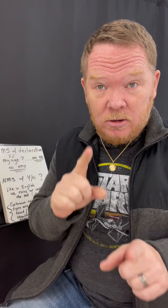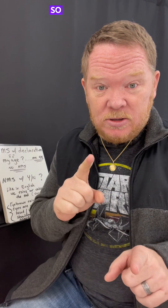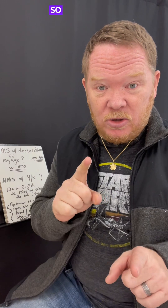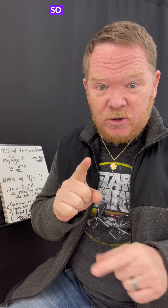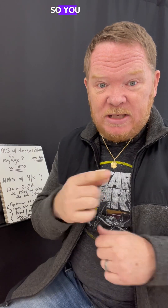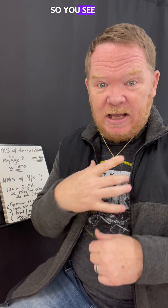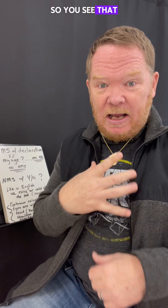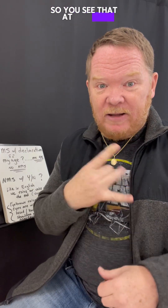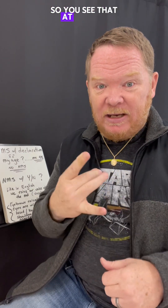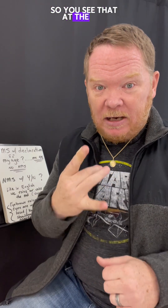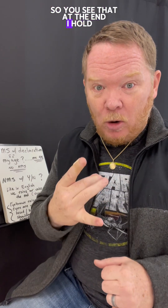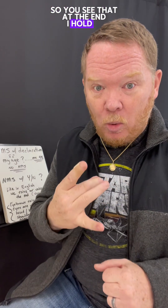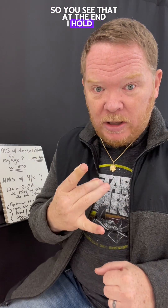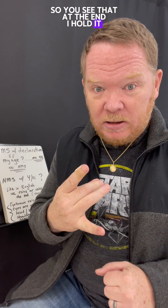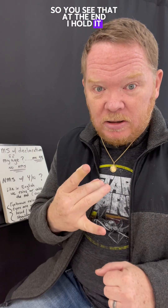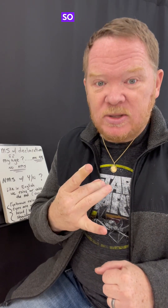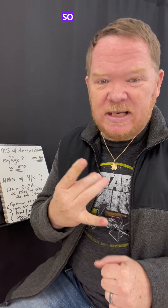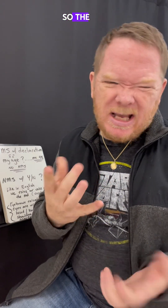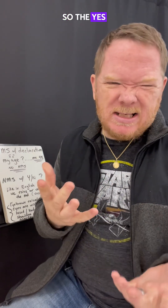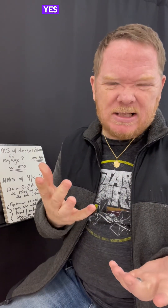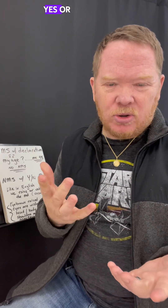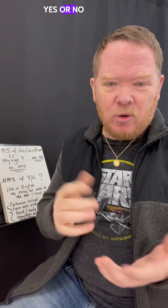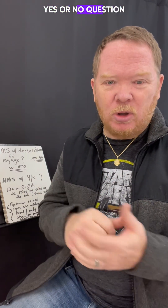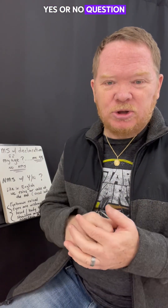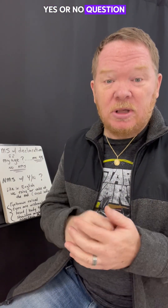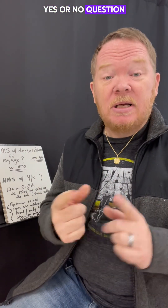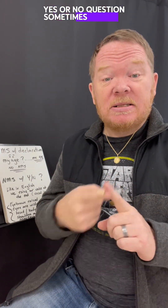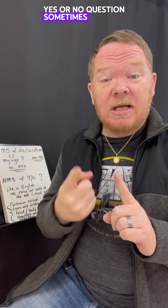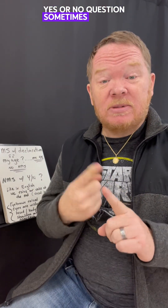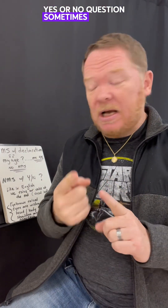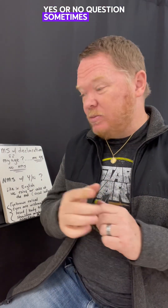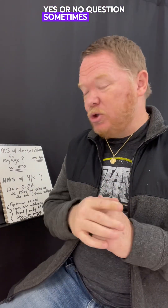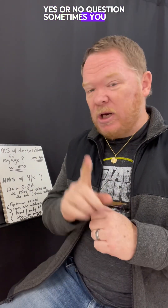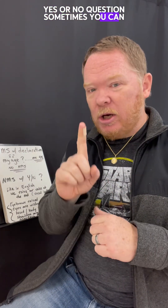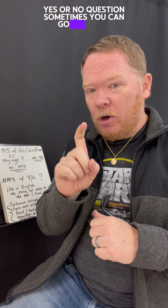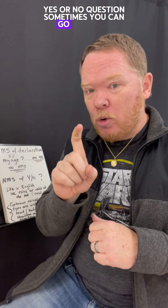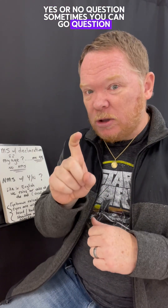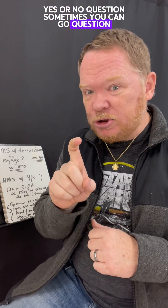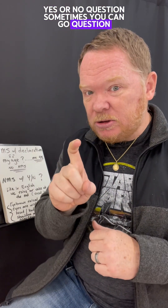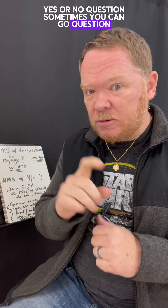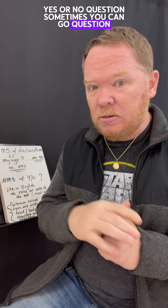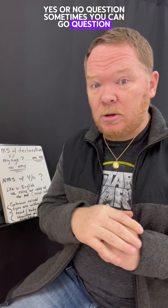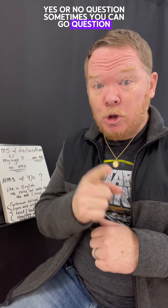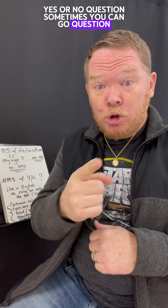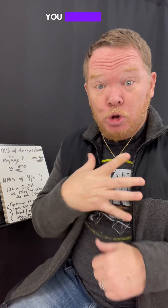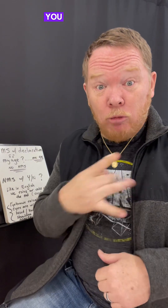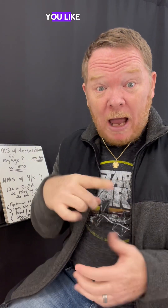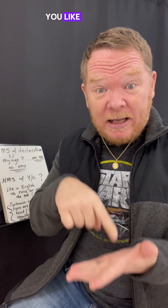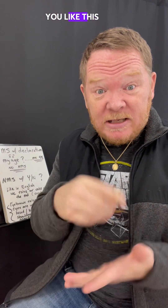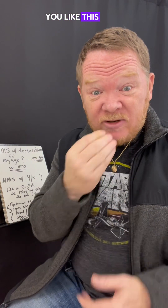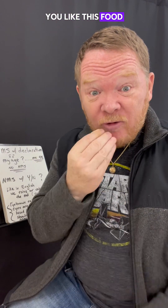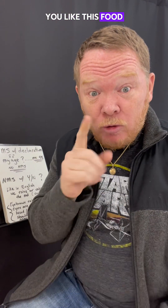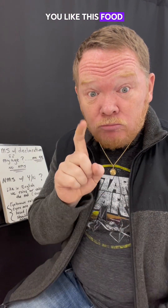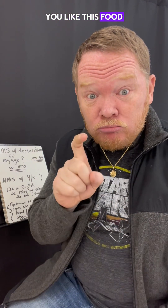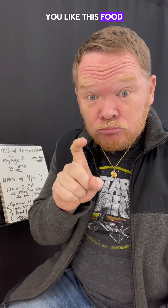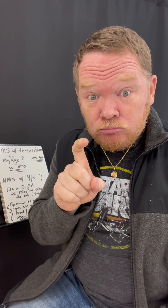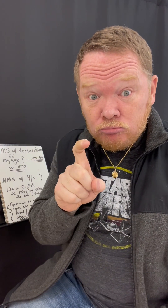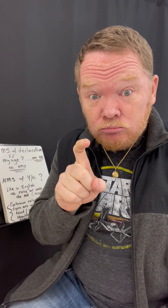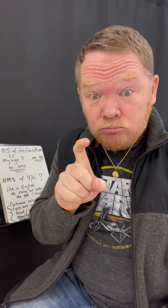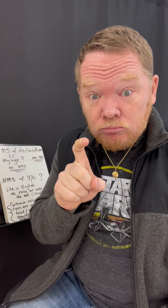So you see that at the end, I hold it. So the yes or no question. Sometimes you can go question. You like this food? You